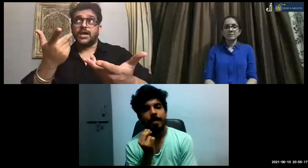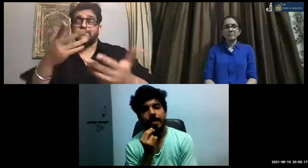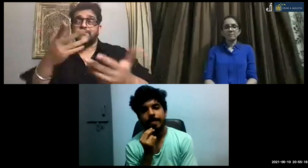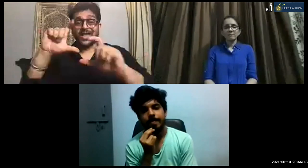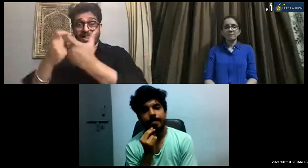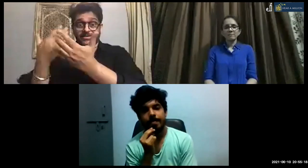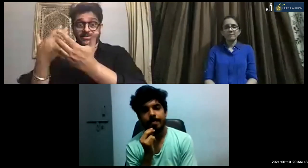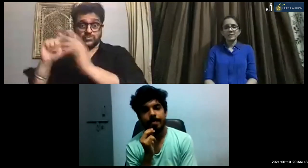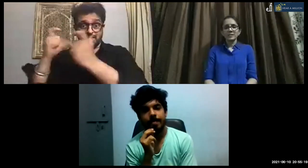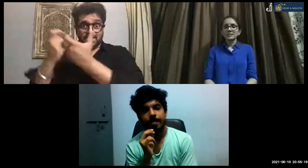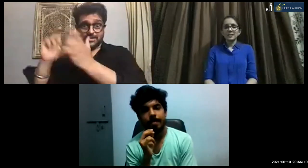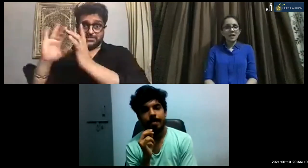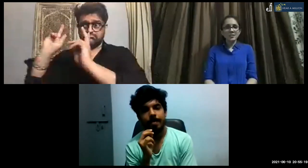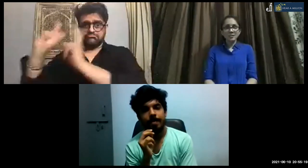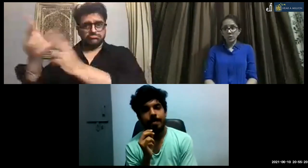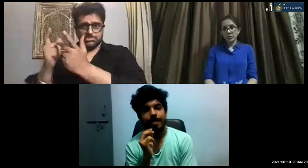See,